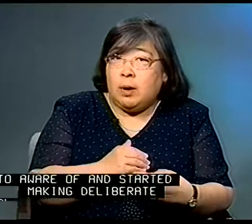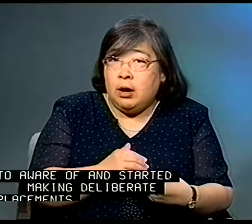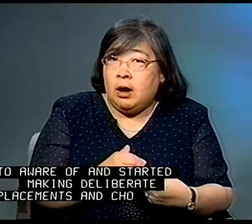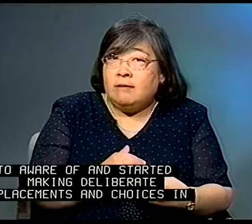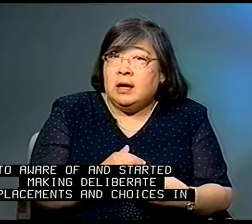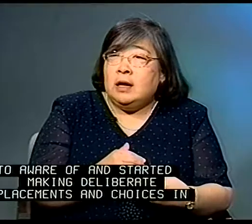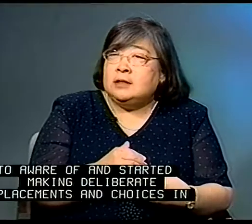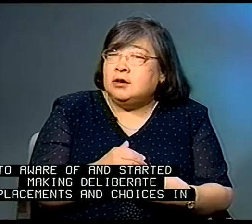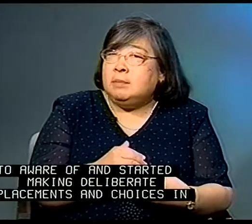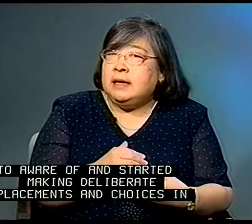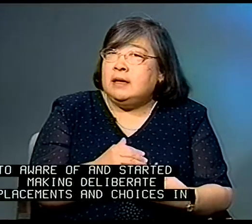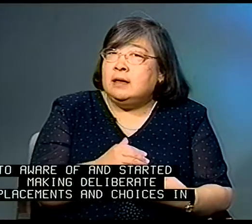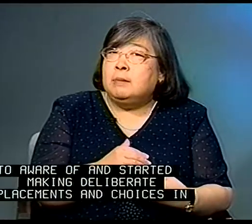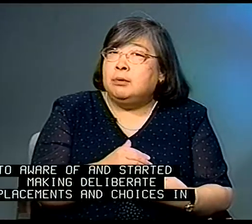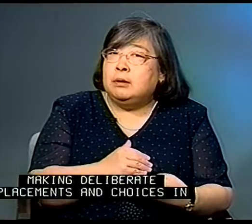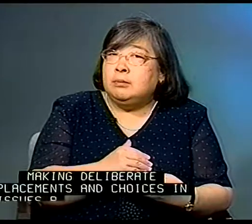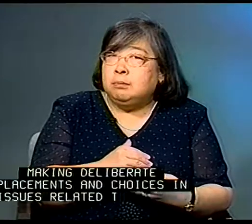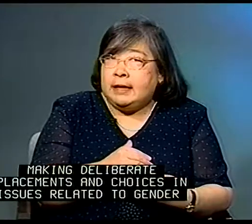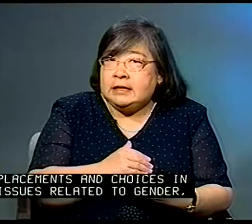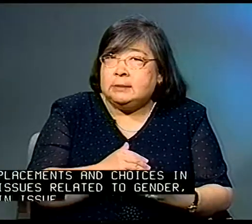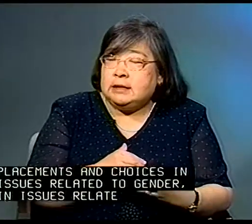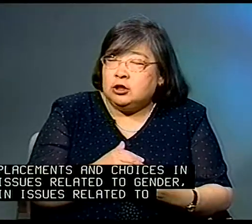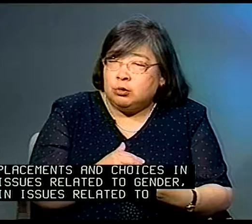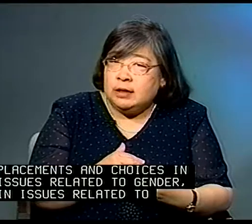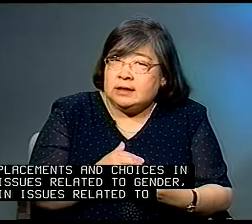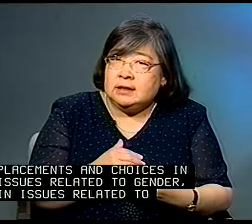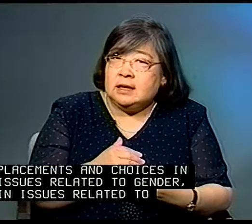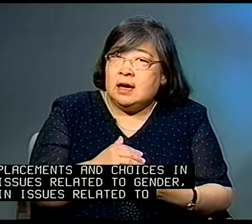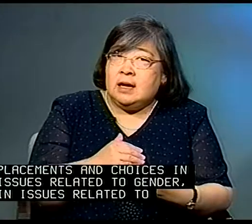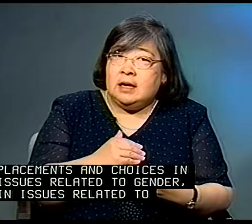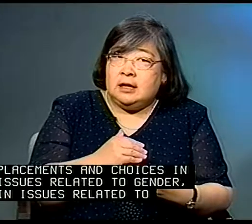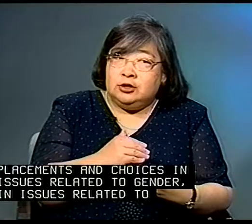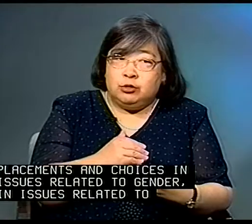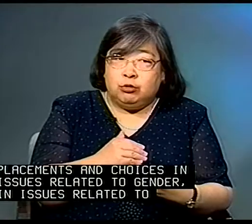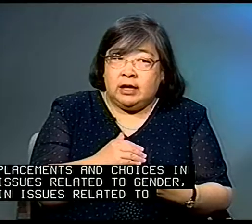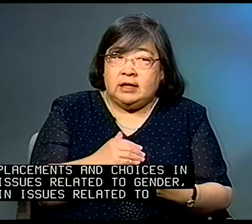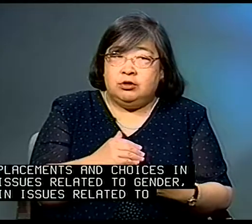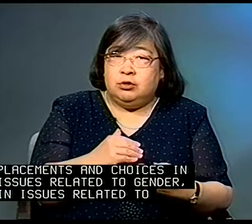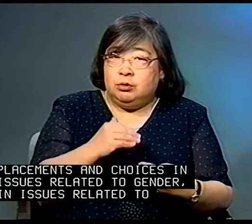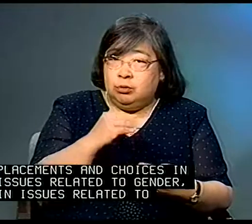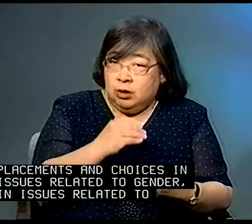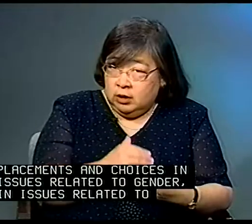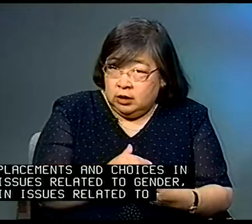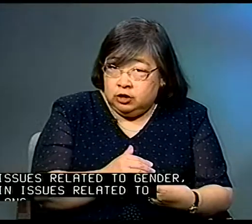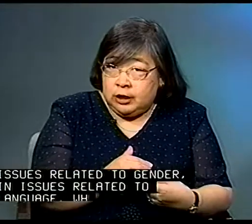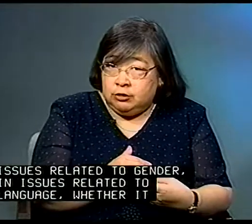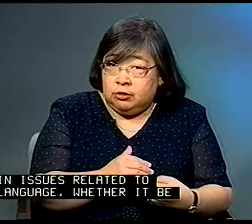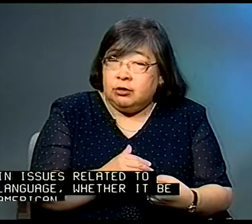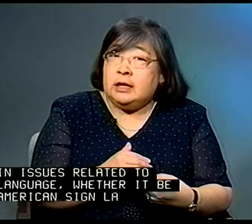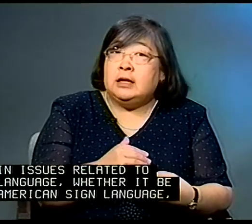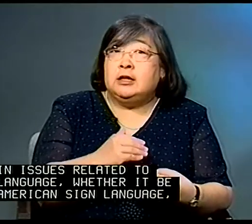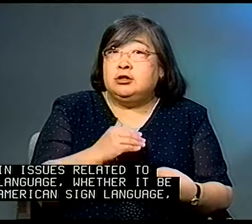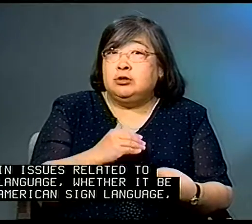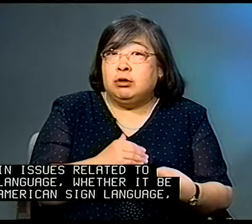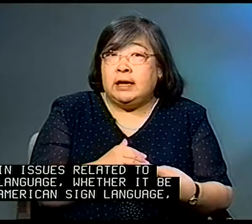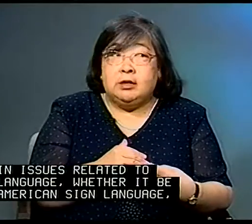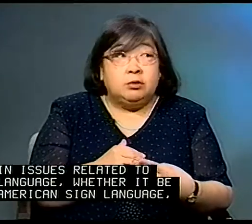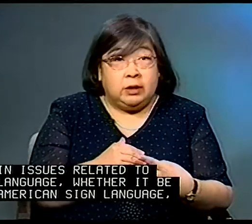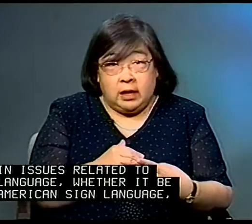aware of, and started making deliberate placements and choices in issues related to gender, in issues related to